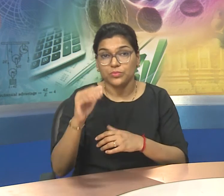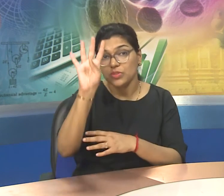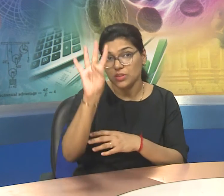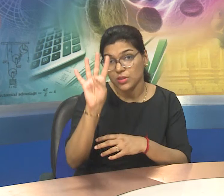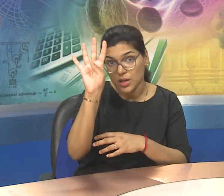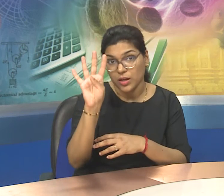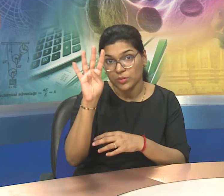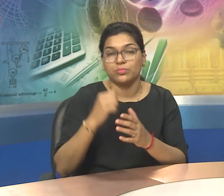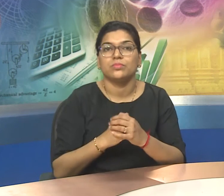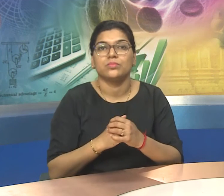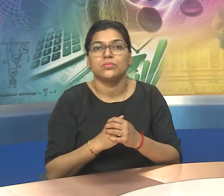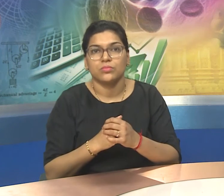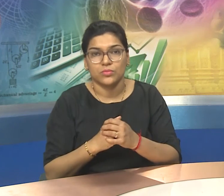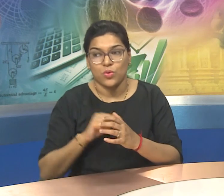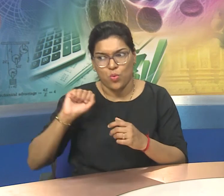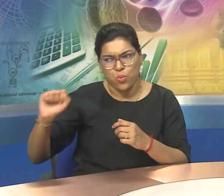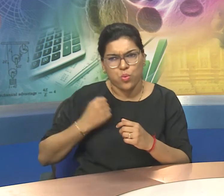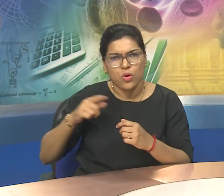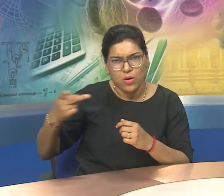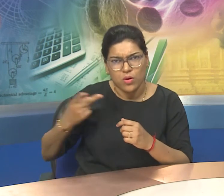used. In the fourth example,